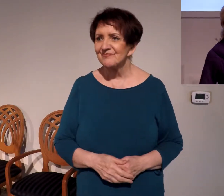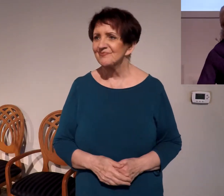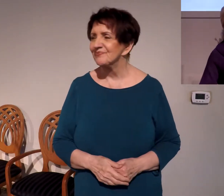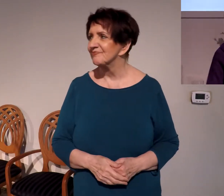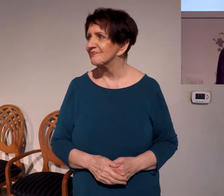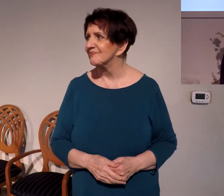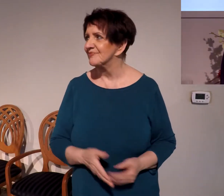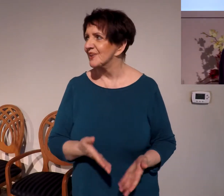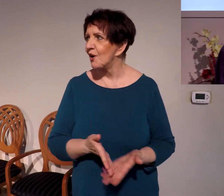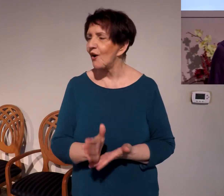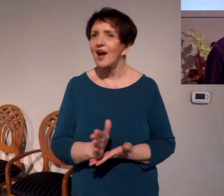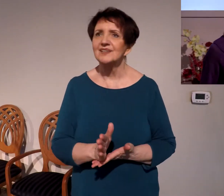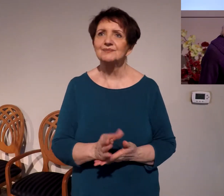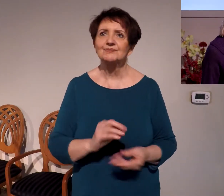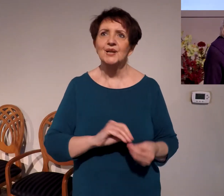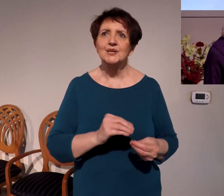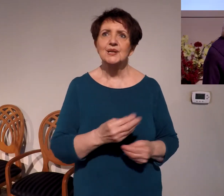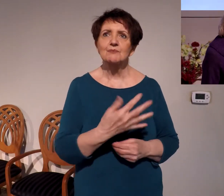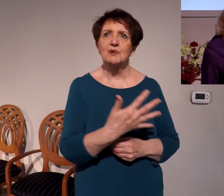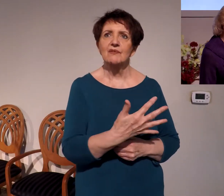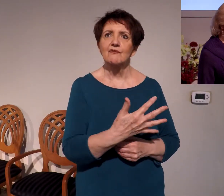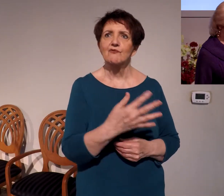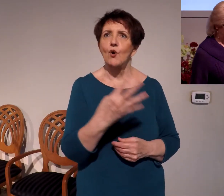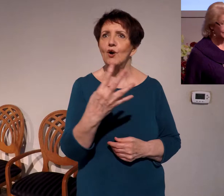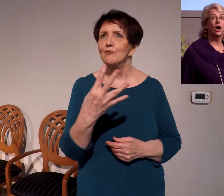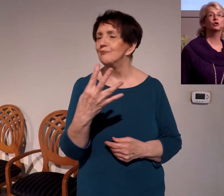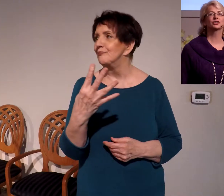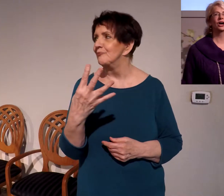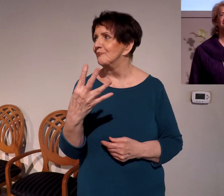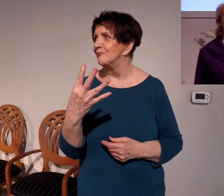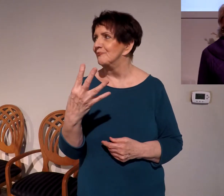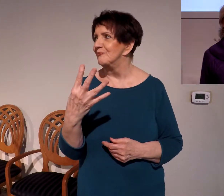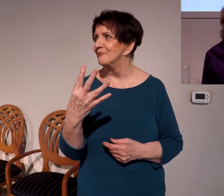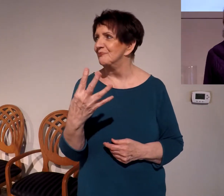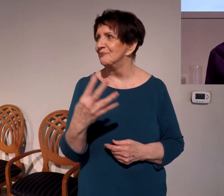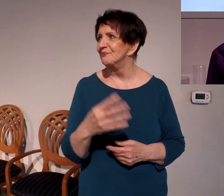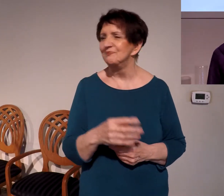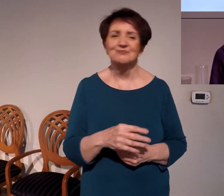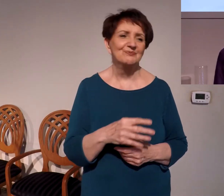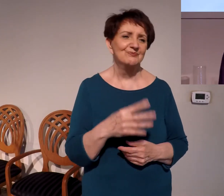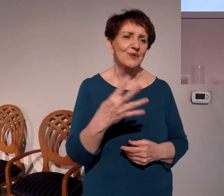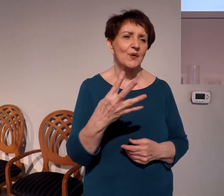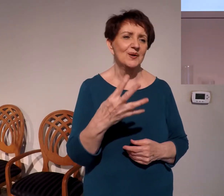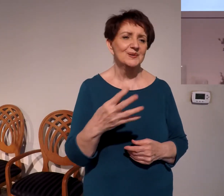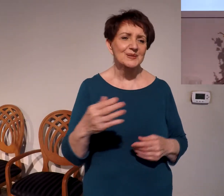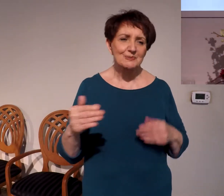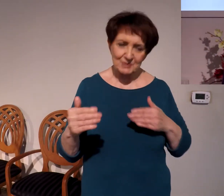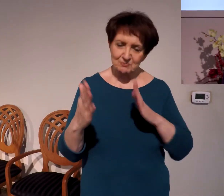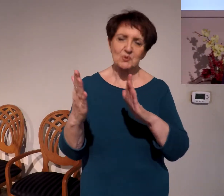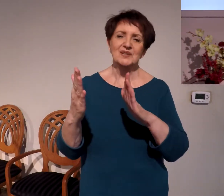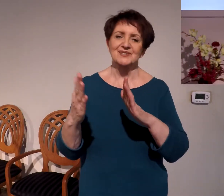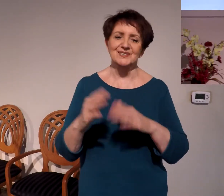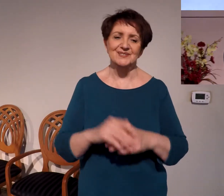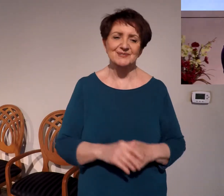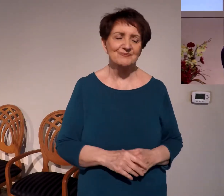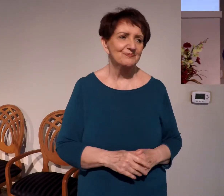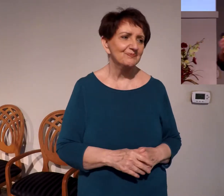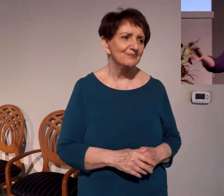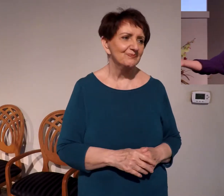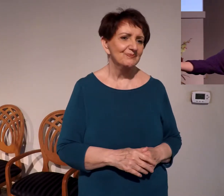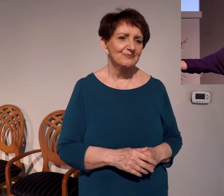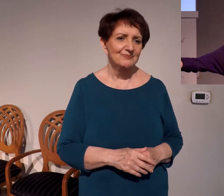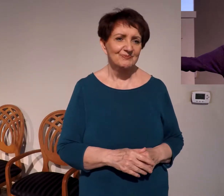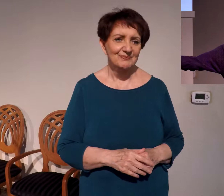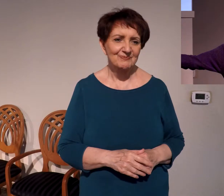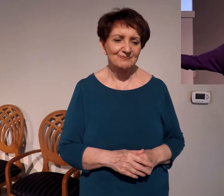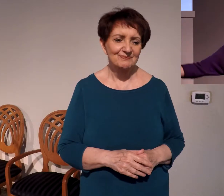All right, number 5, be present. Oh, sorry, thank you. Number 4, be present. See, I trust you to keep